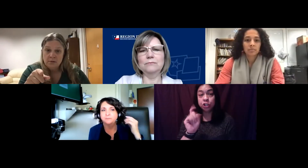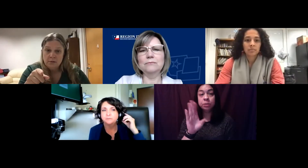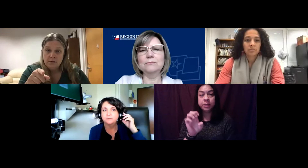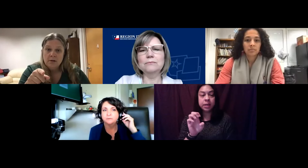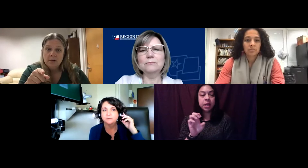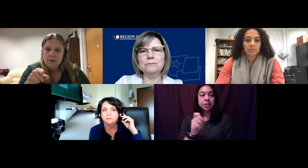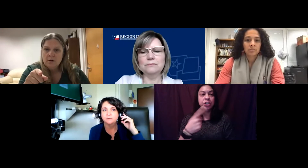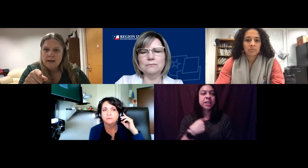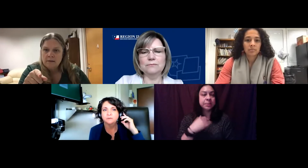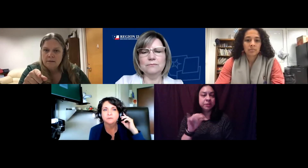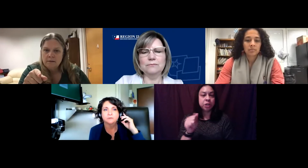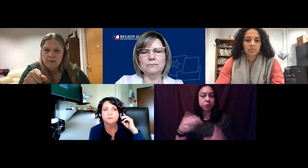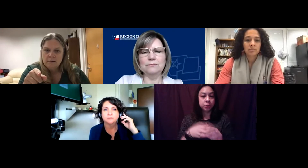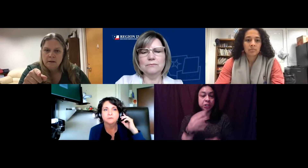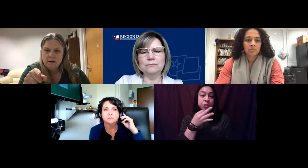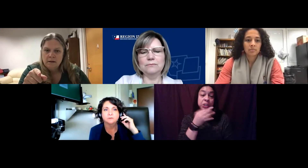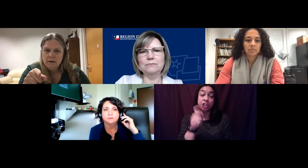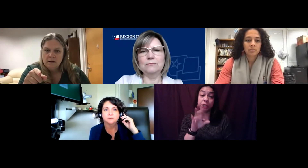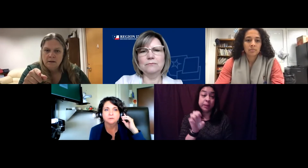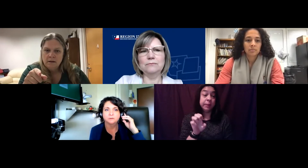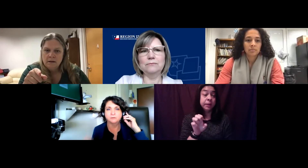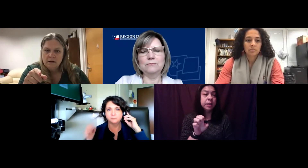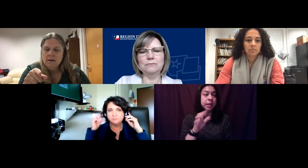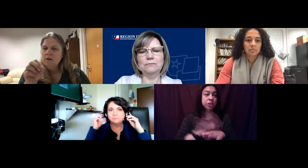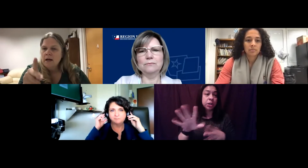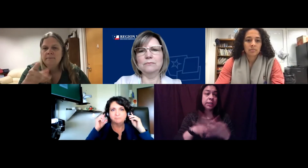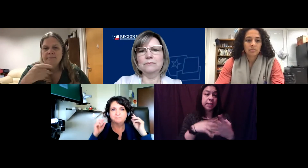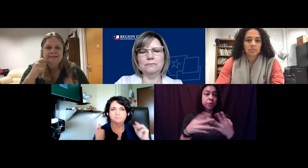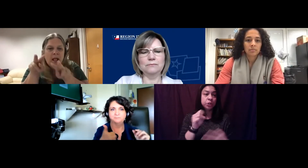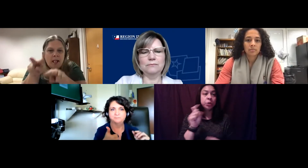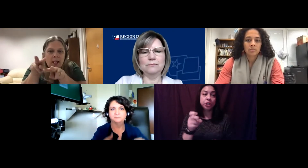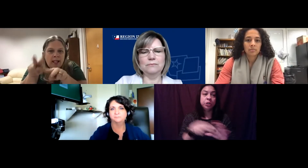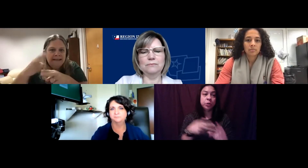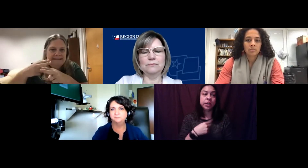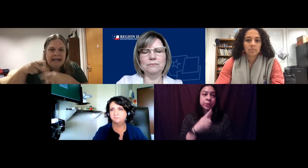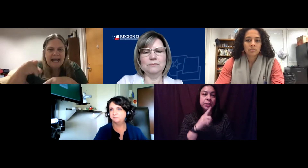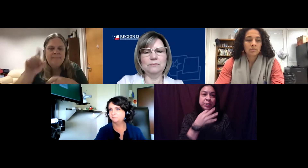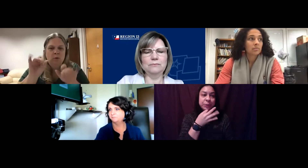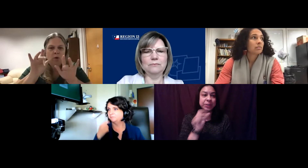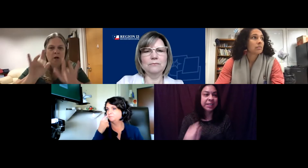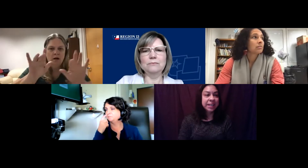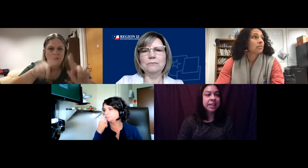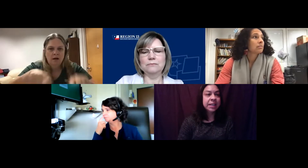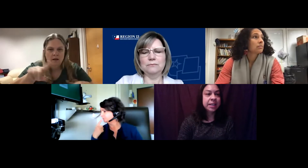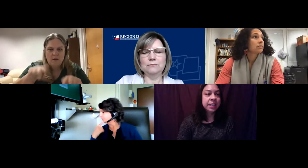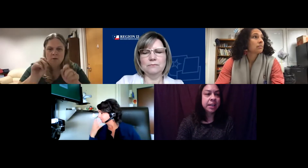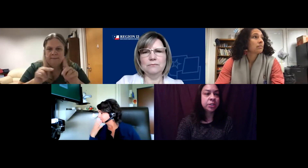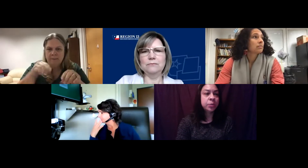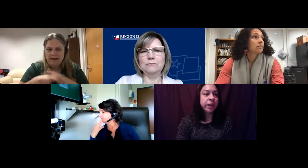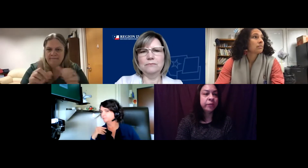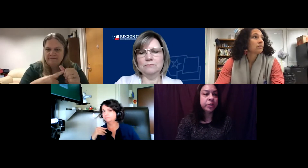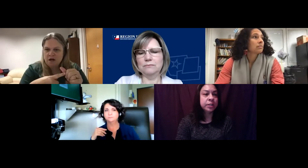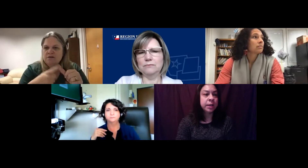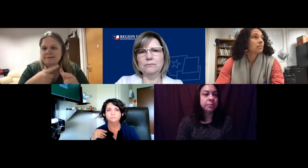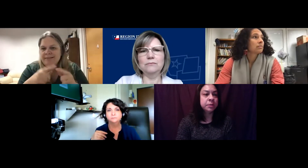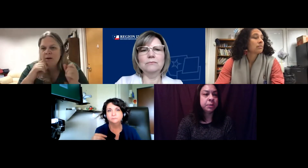He should be. She just asked me if Jock was joining soon. He should be. It's on his schedule, so he should be joining us really soon. Yeah, so I'm